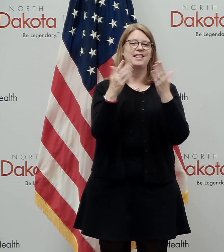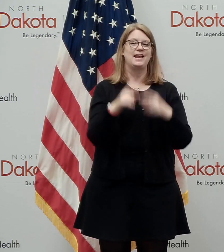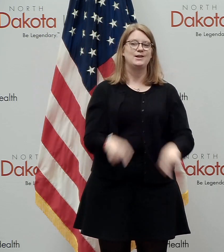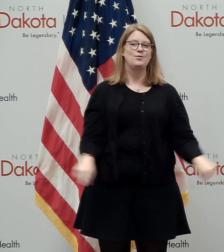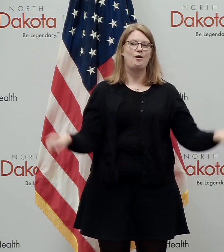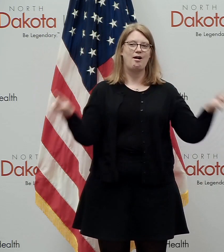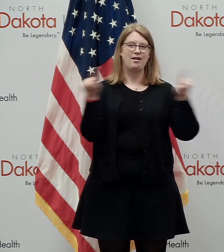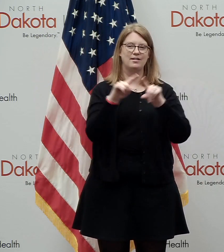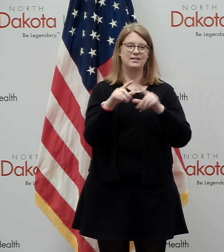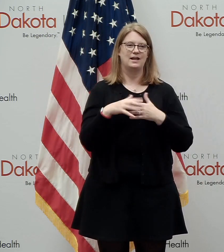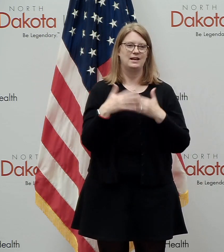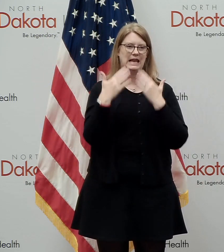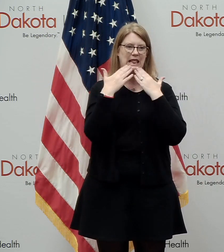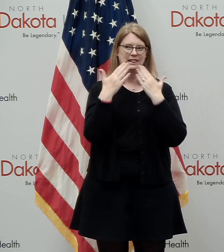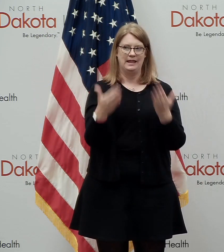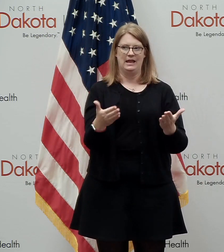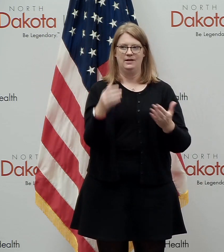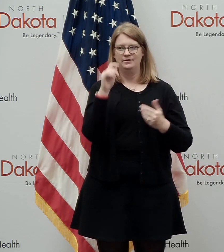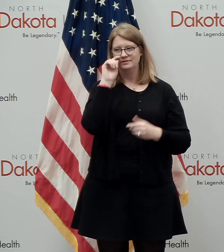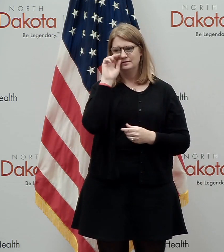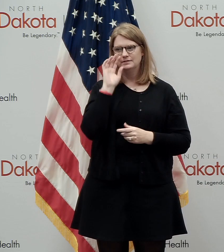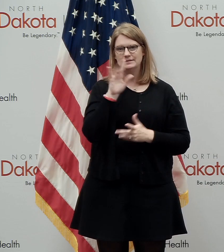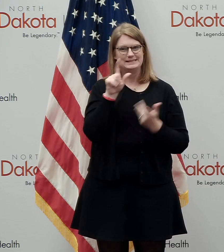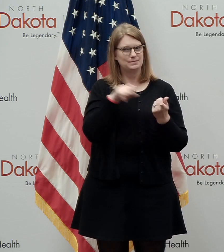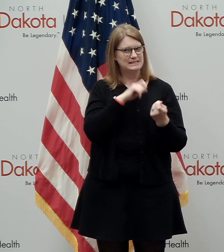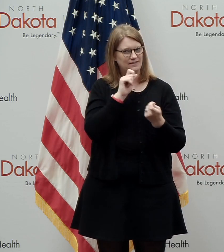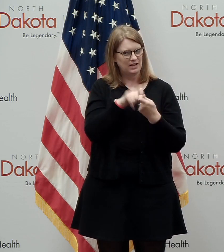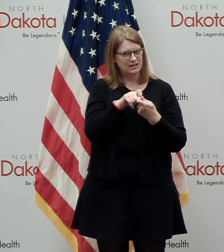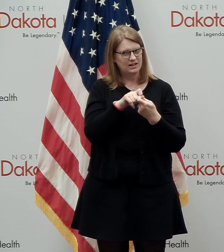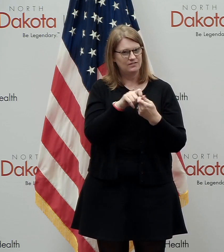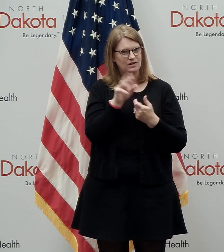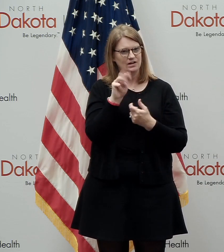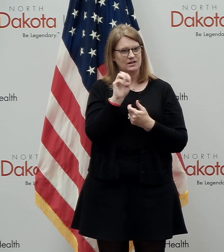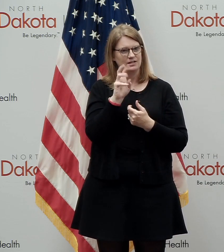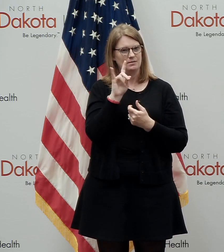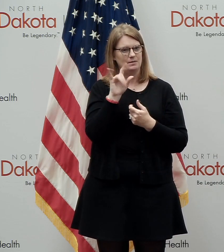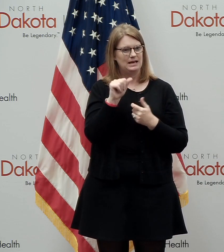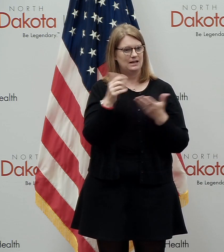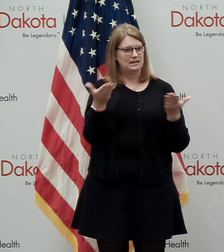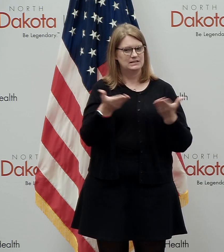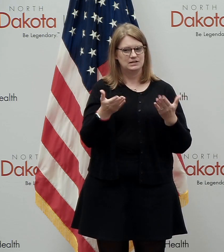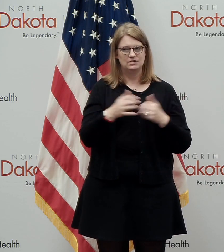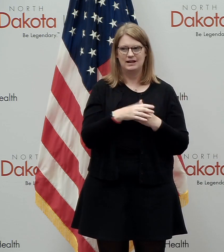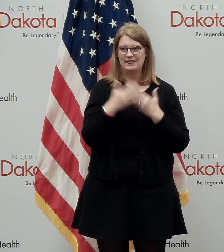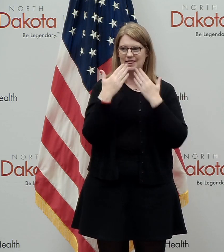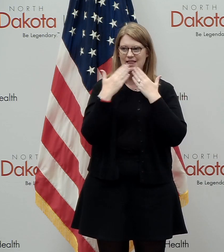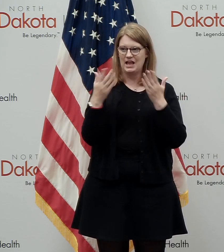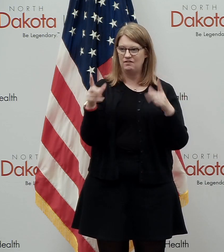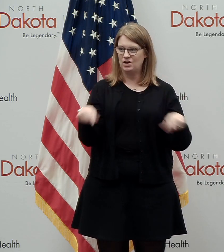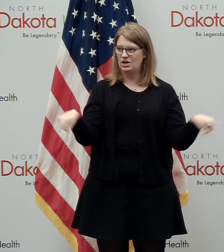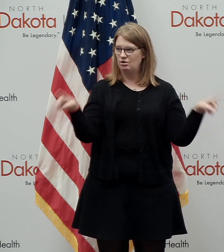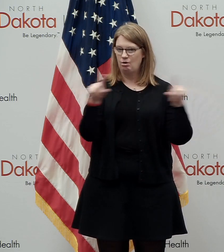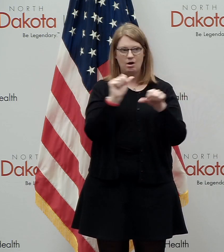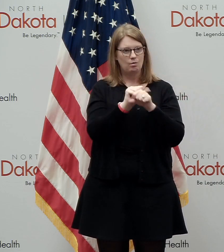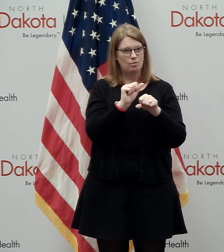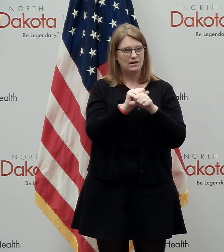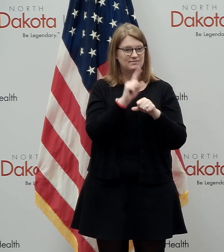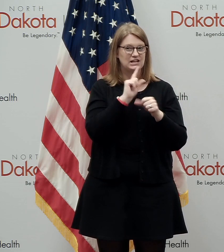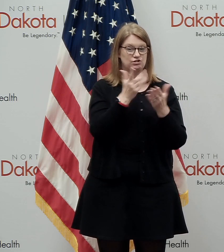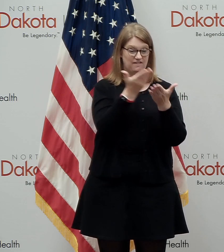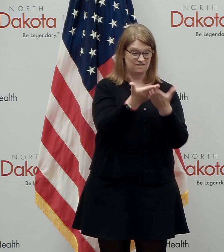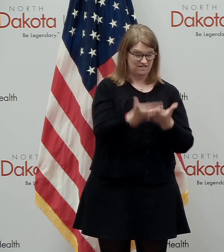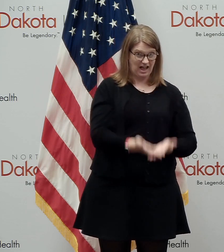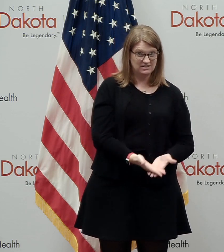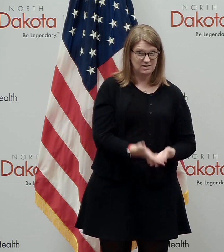here today, and again, thank you for particularly for the media that's here, for all the work you're doing to try to make sure we get the facts out,